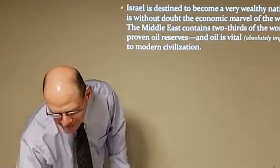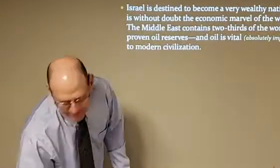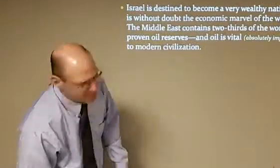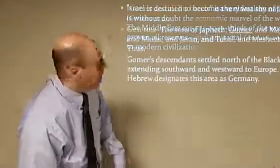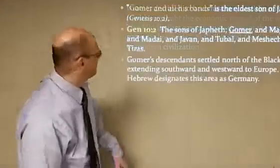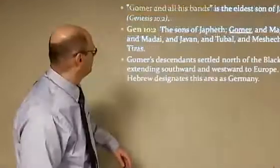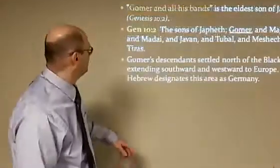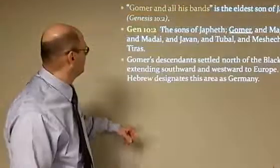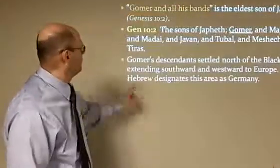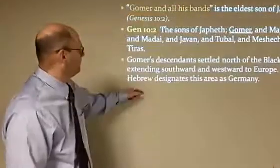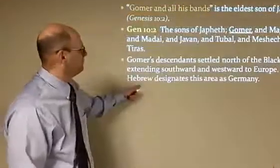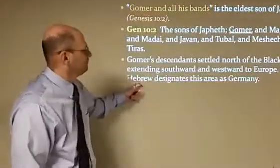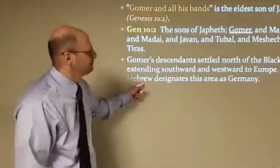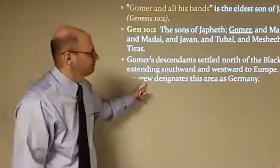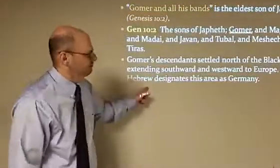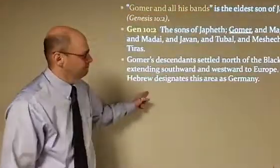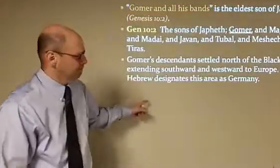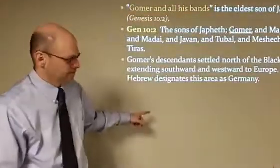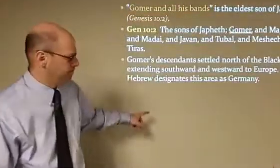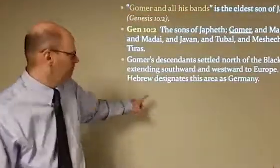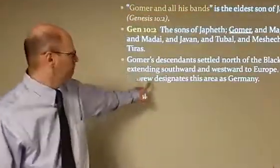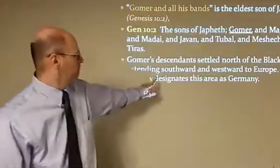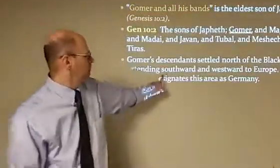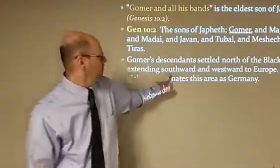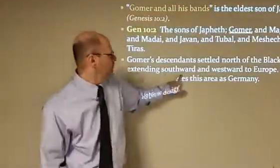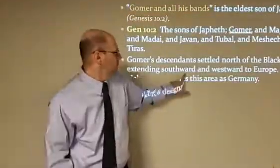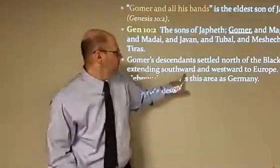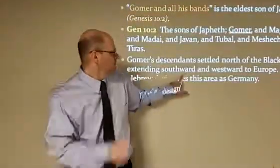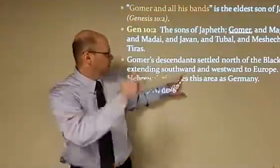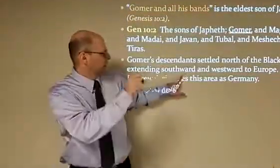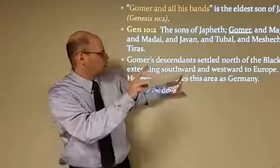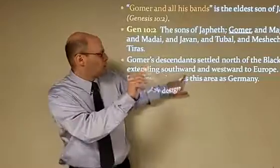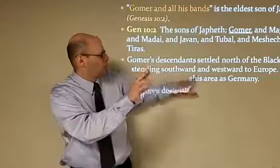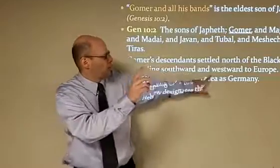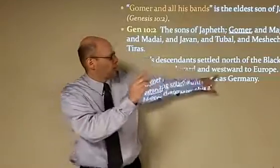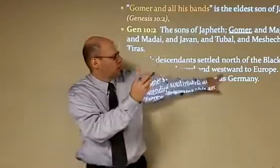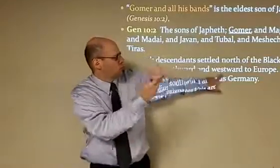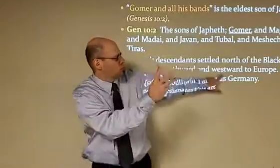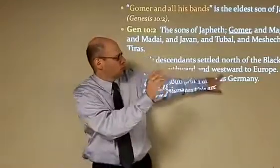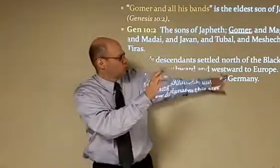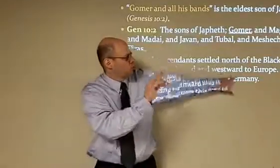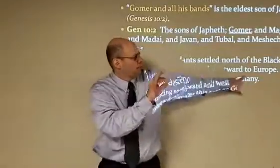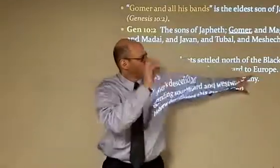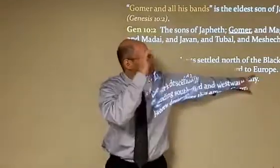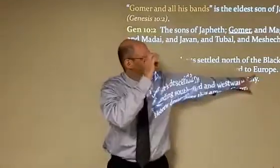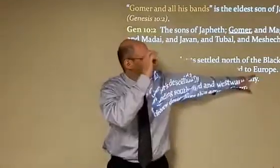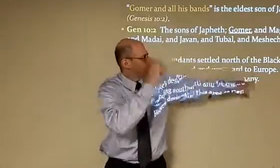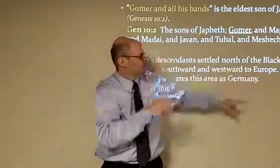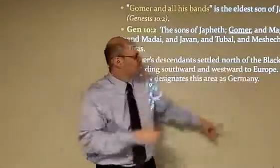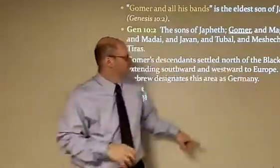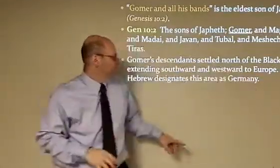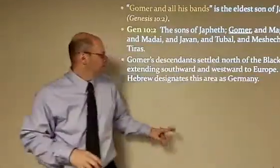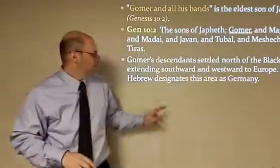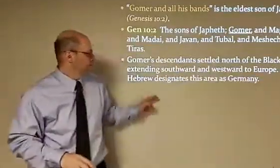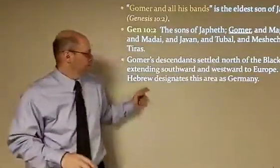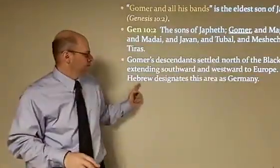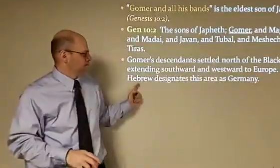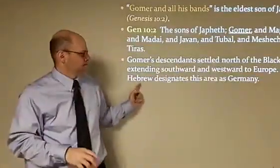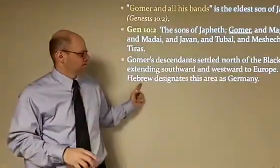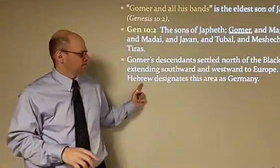go? Okay, here we are. It says, extending southward and westward to Europe, the